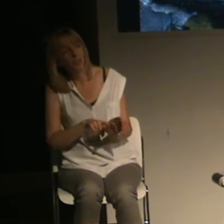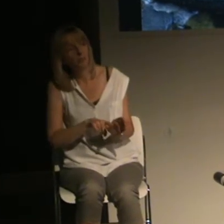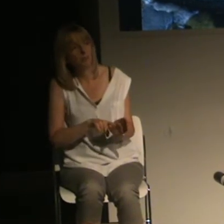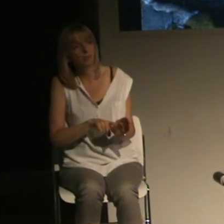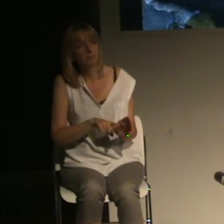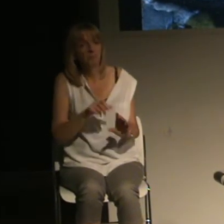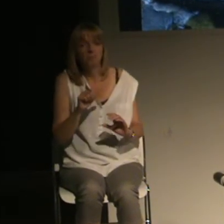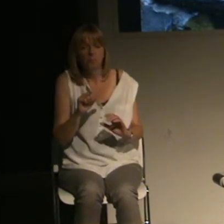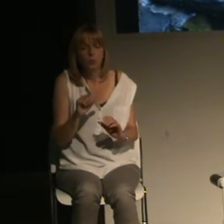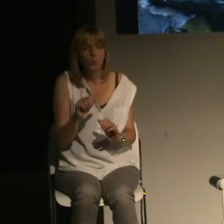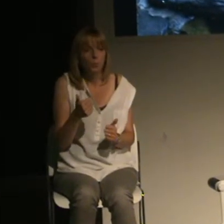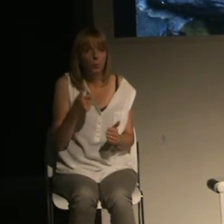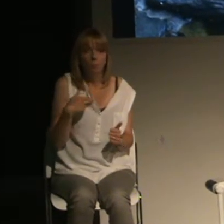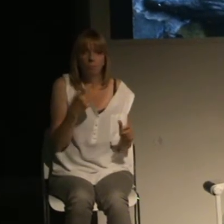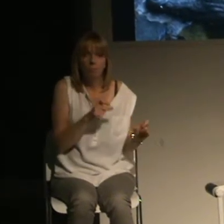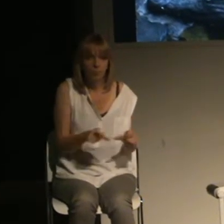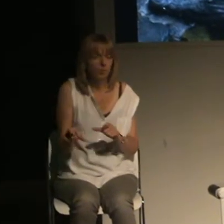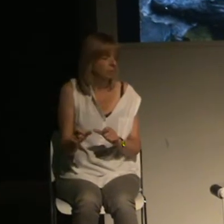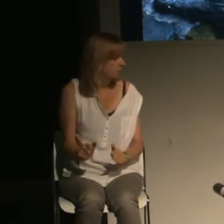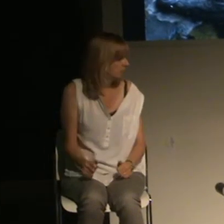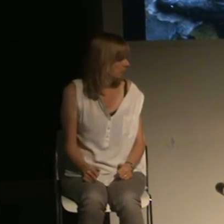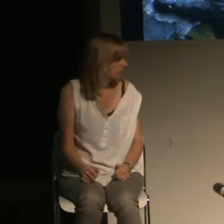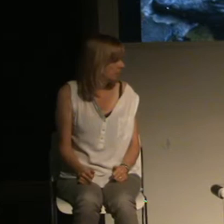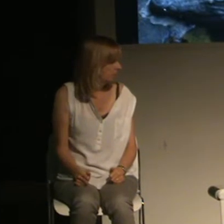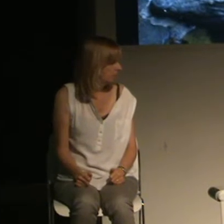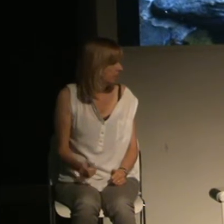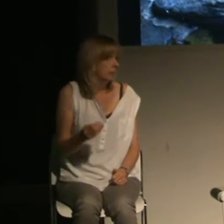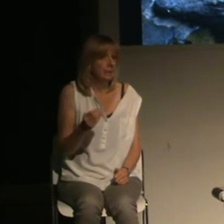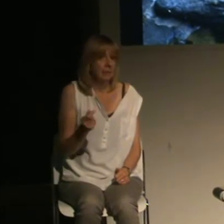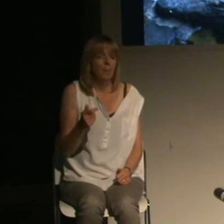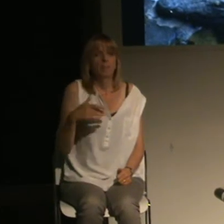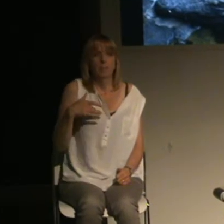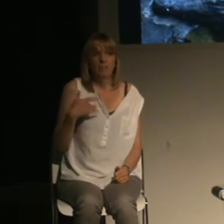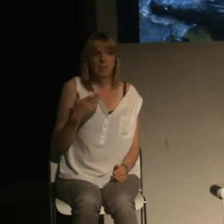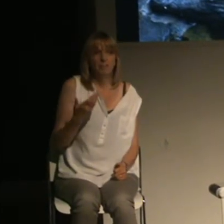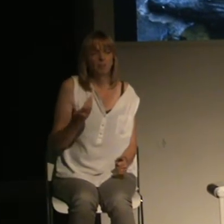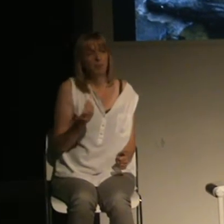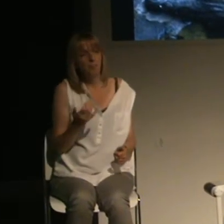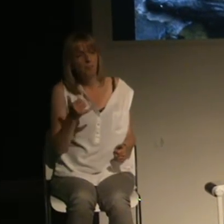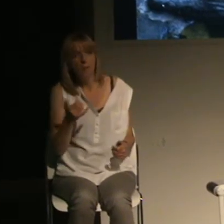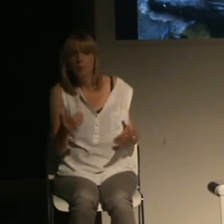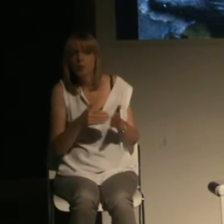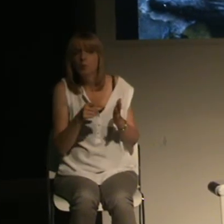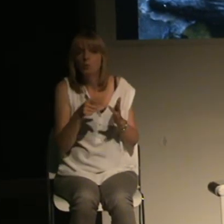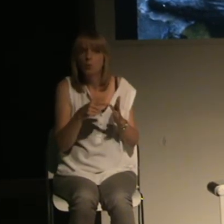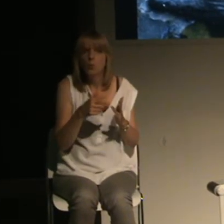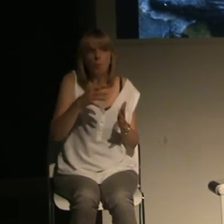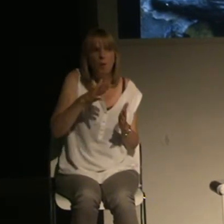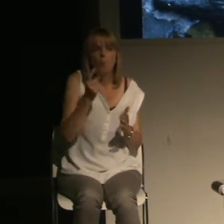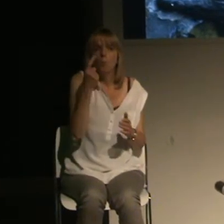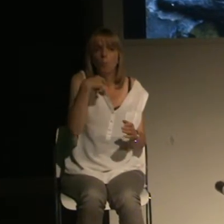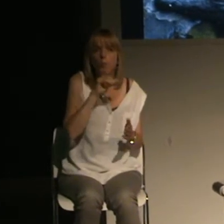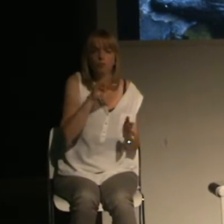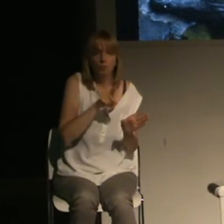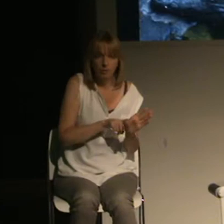crocodile. Some apparently have survived in captivity for about 100 years. But again, it's hard to be sure that that